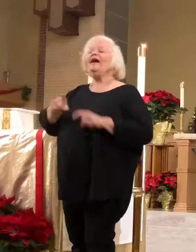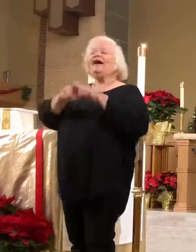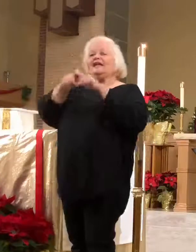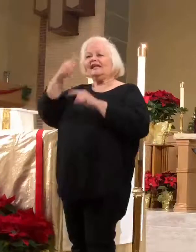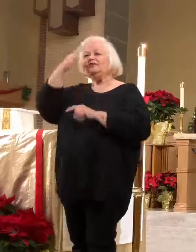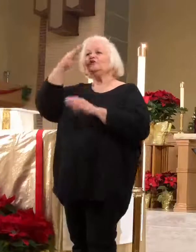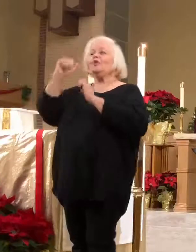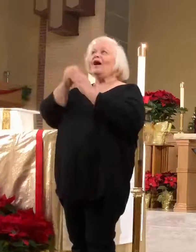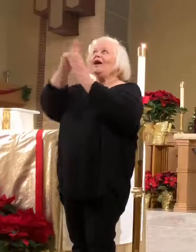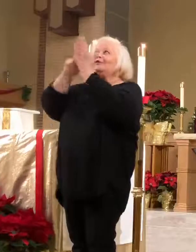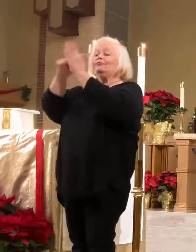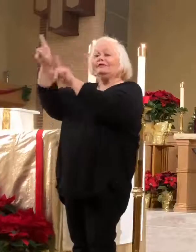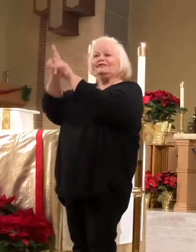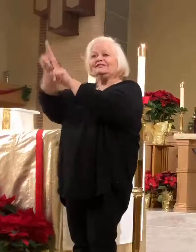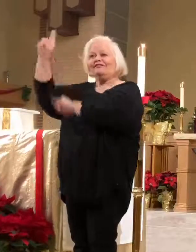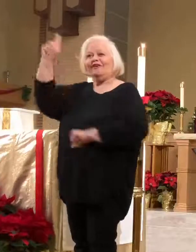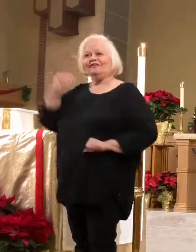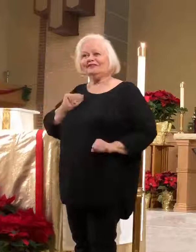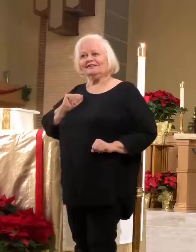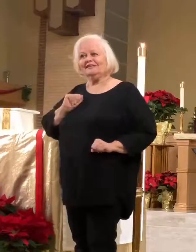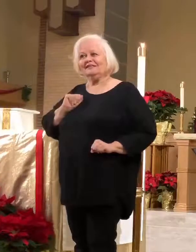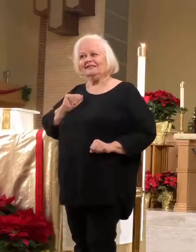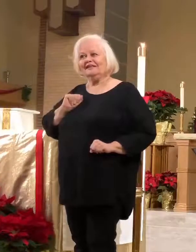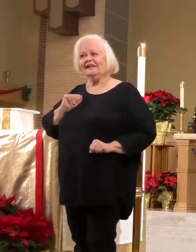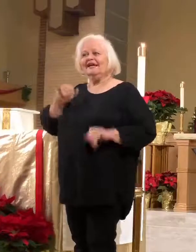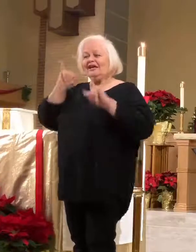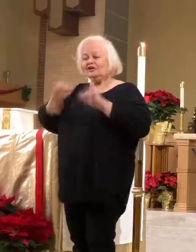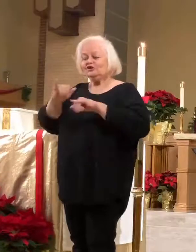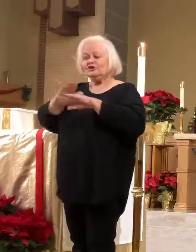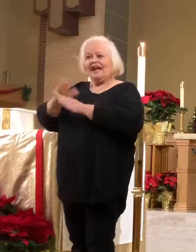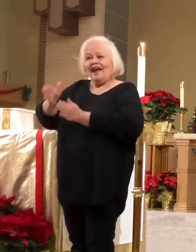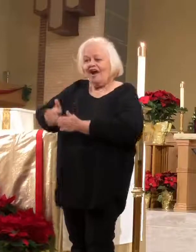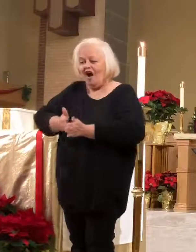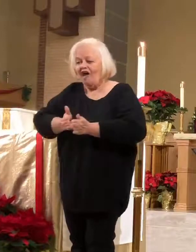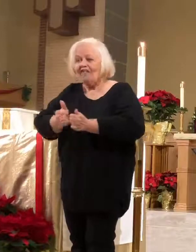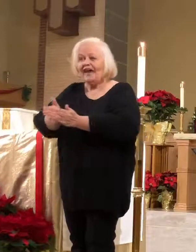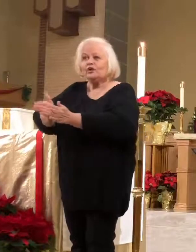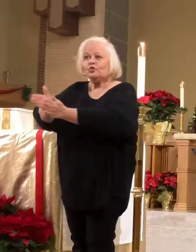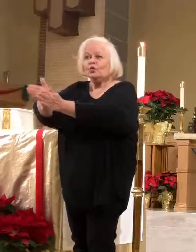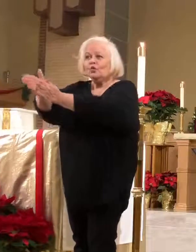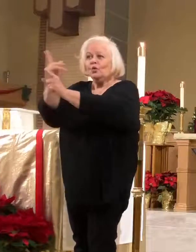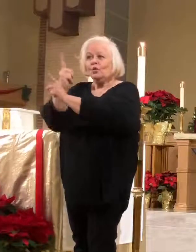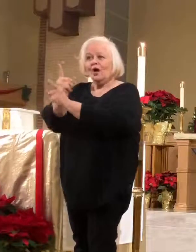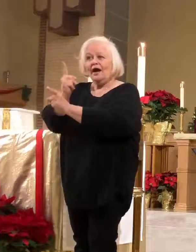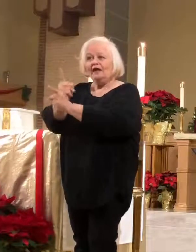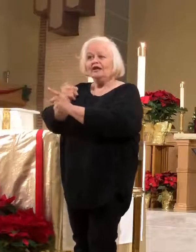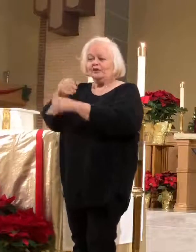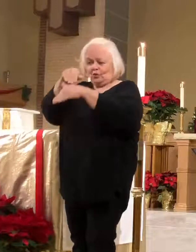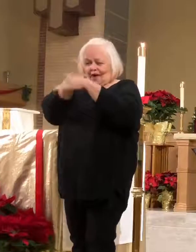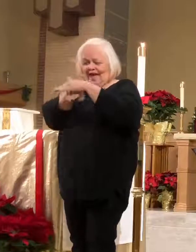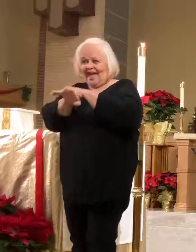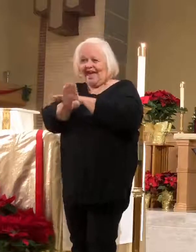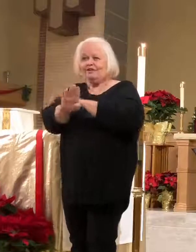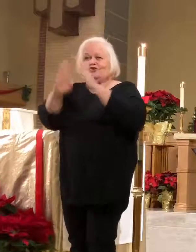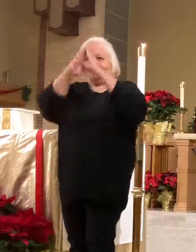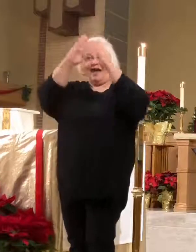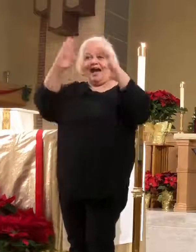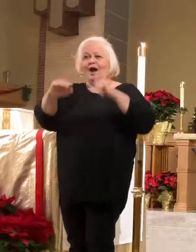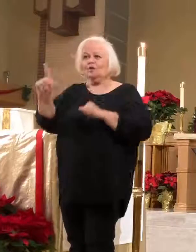are. And to be on course, to see the star, to enter the house where the star